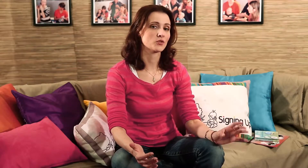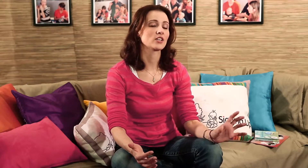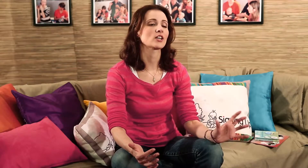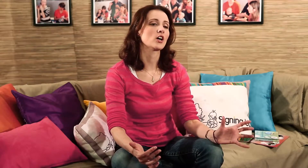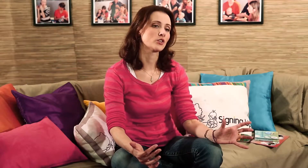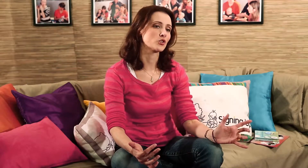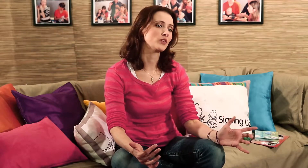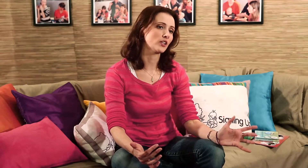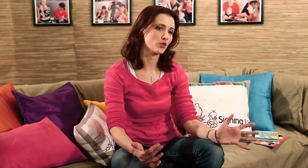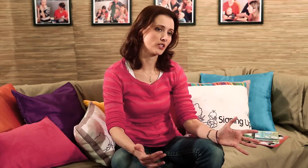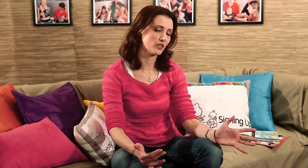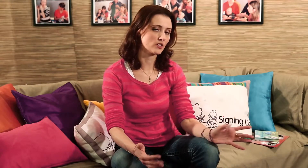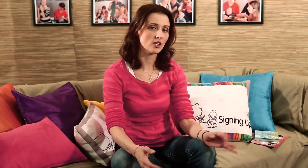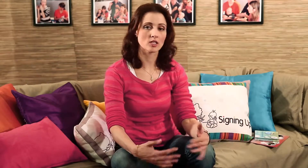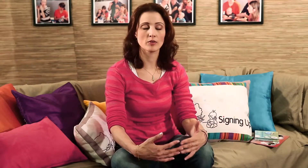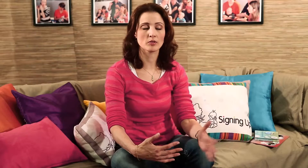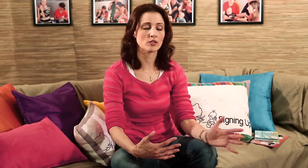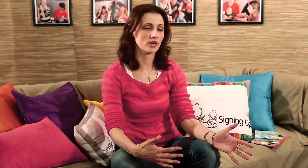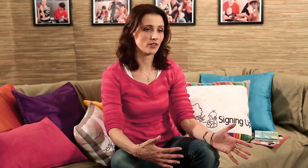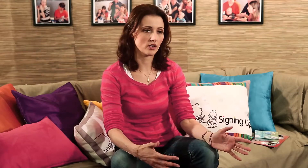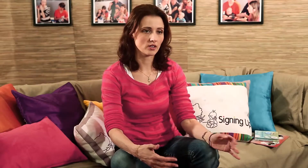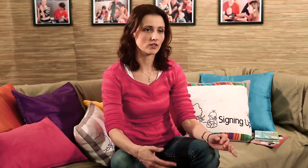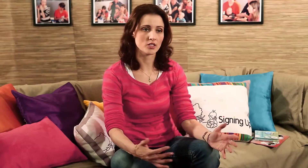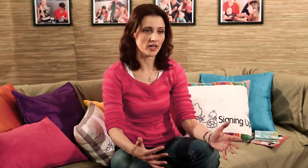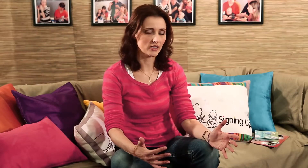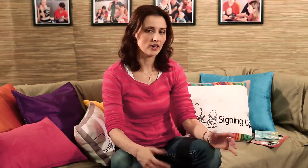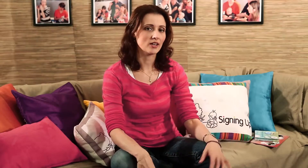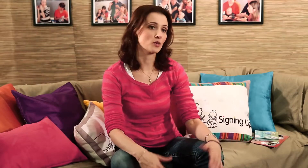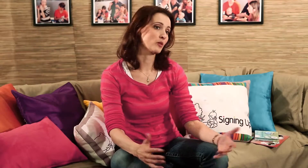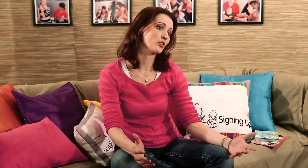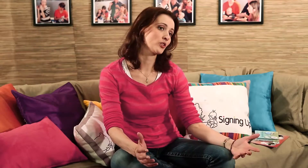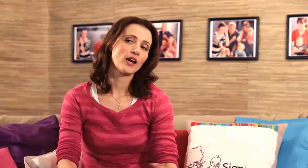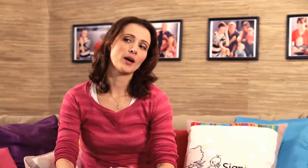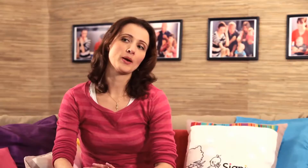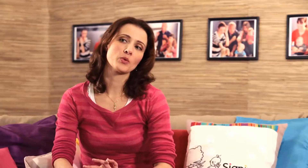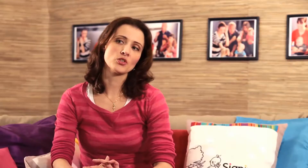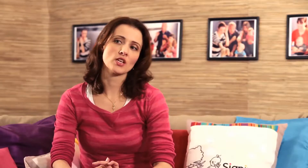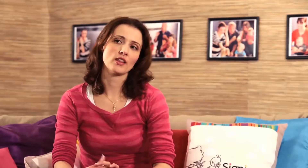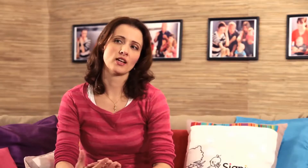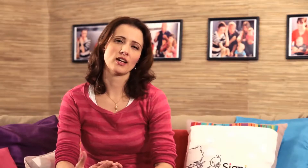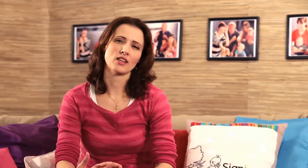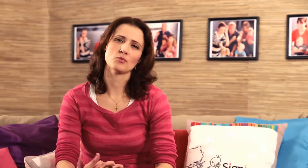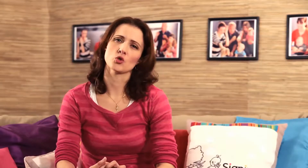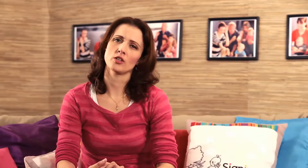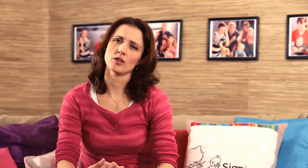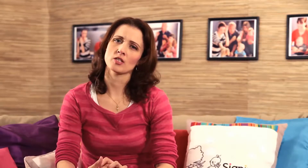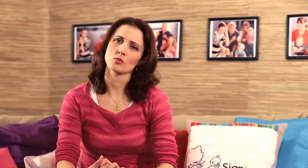things like colors or feelings or activities. Some families never get there, that's fine. Some families do. I will say that I think the majority of the families I work